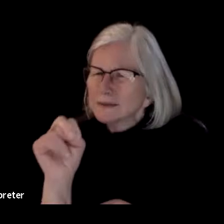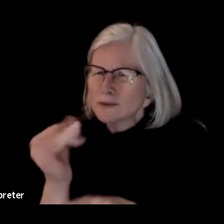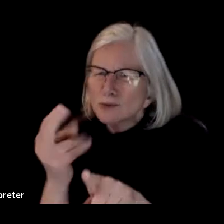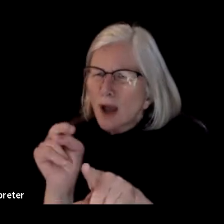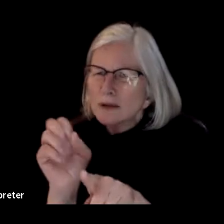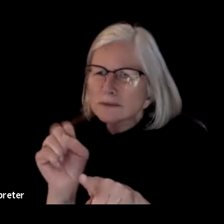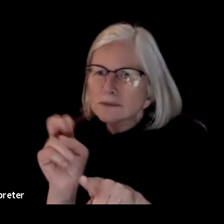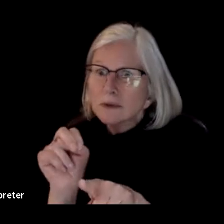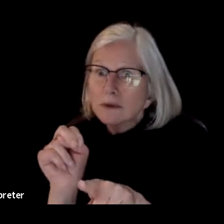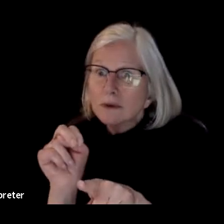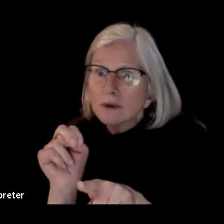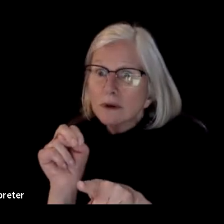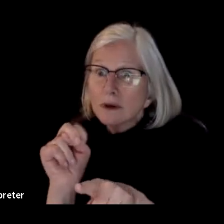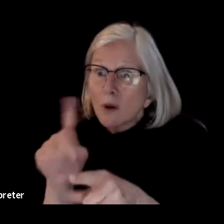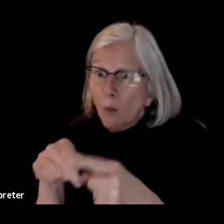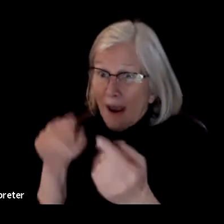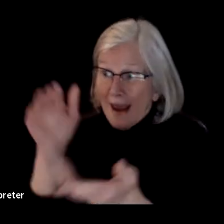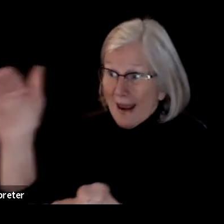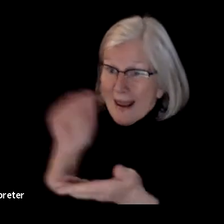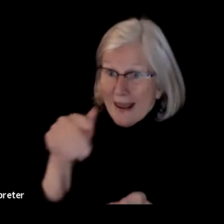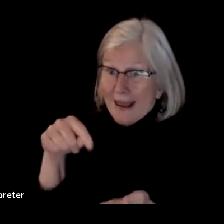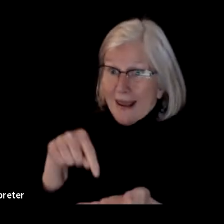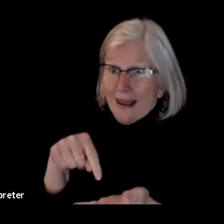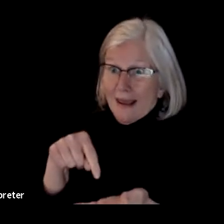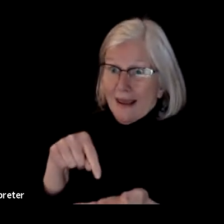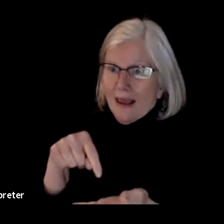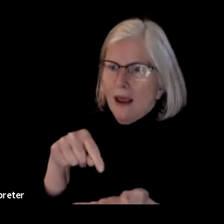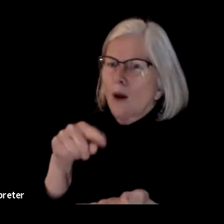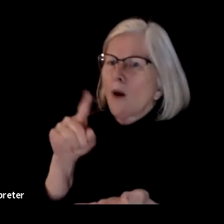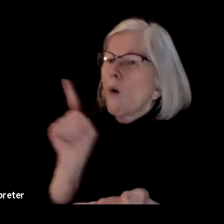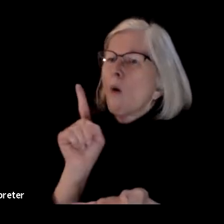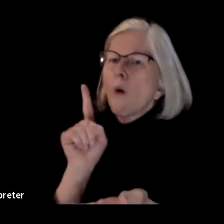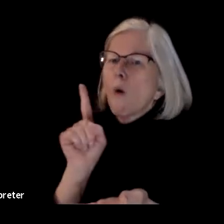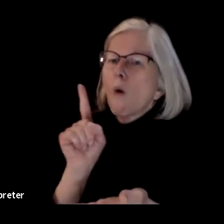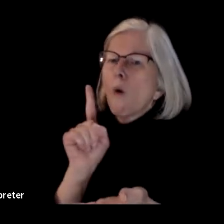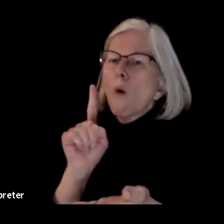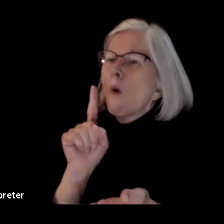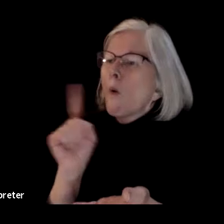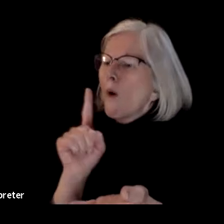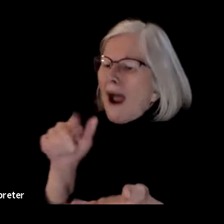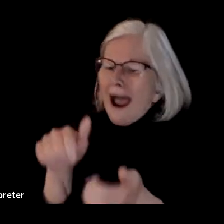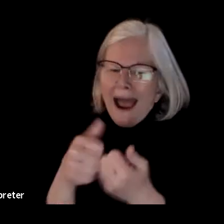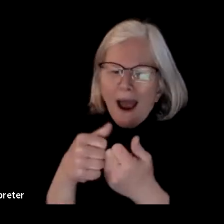it? Like, where is it going to be most effective in terms of its, that one dose